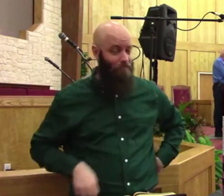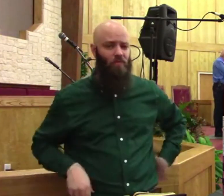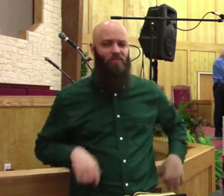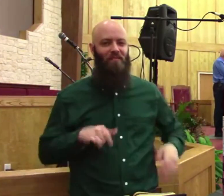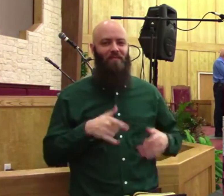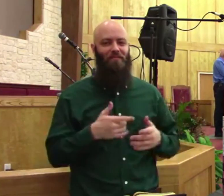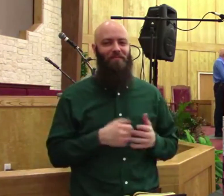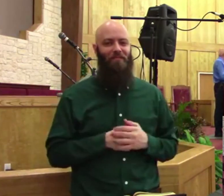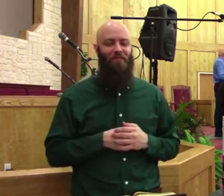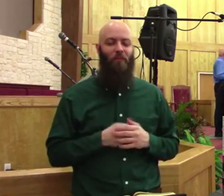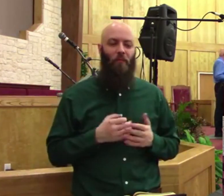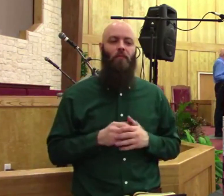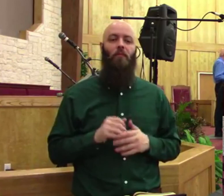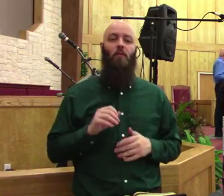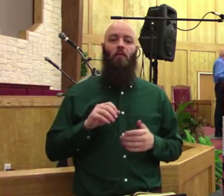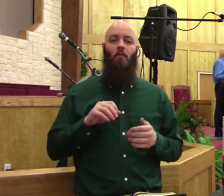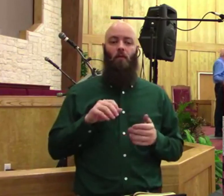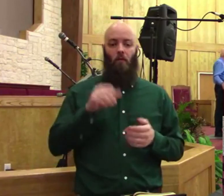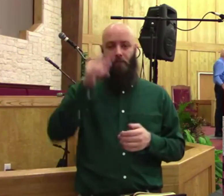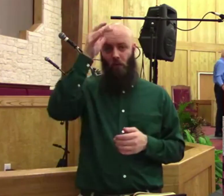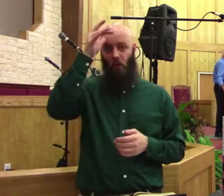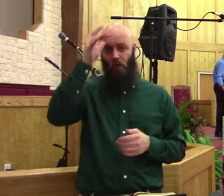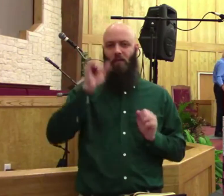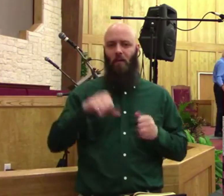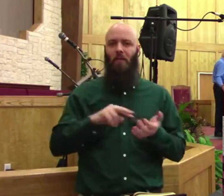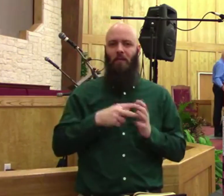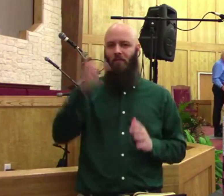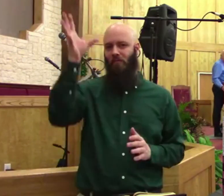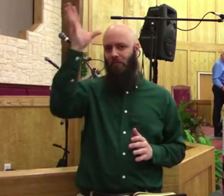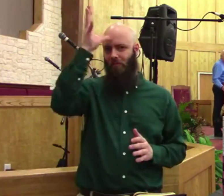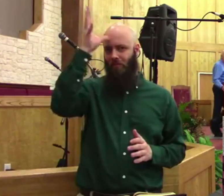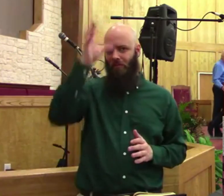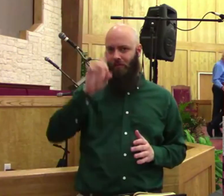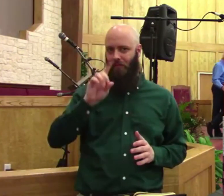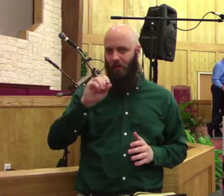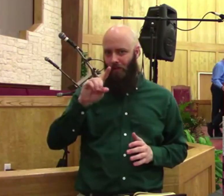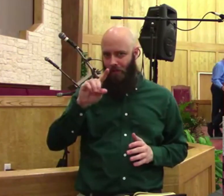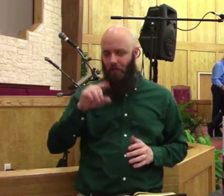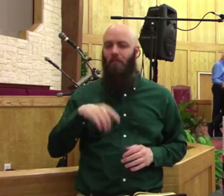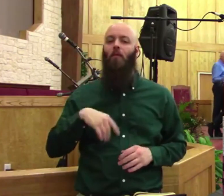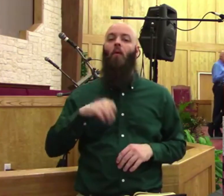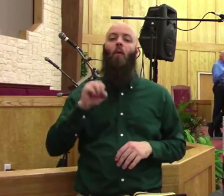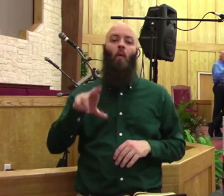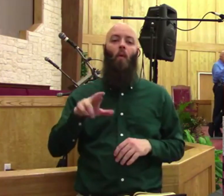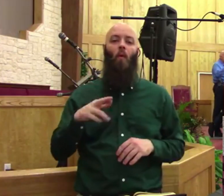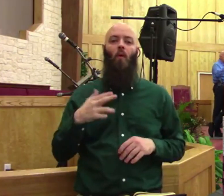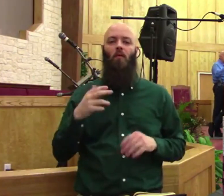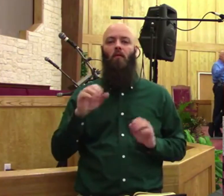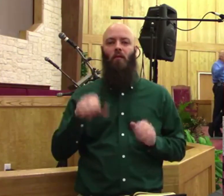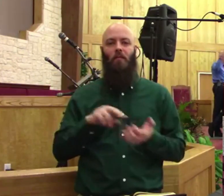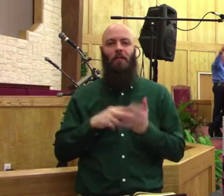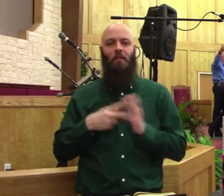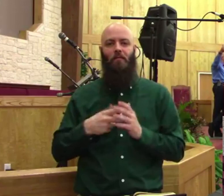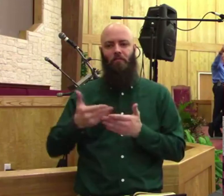my dad, immediate, or it can just mean part of the ancestry of which we belong. And that is